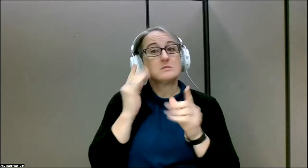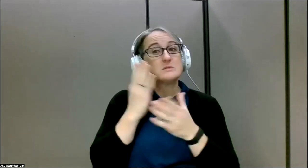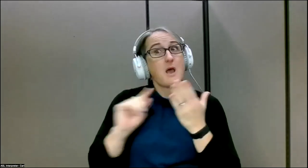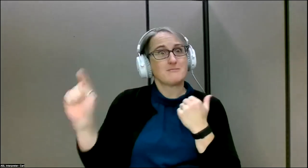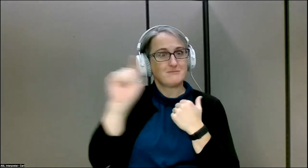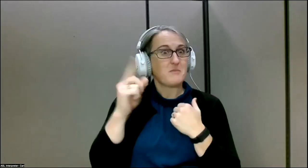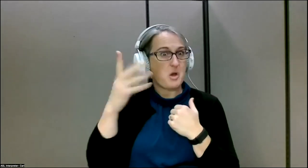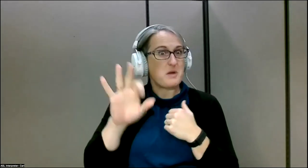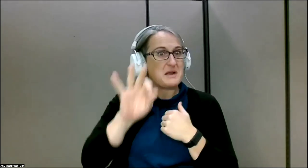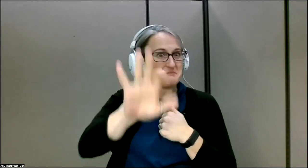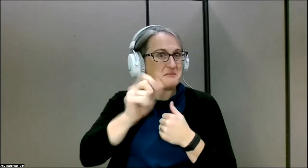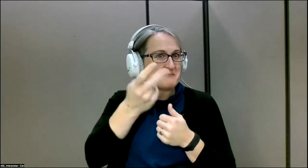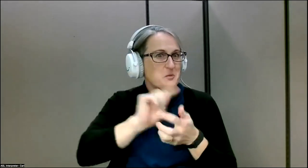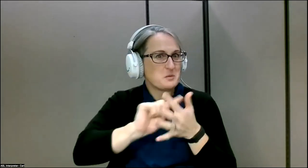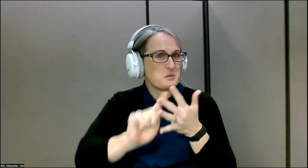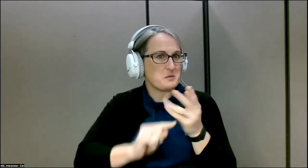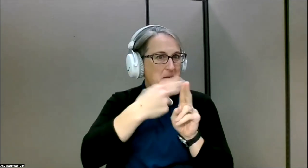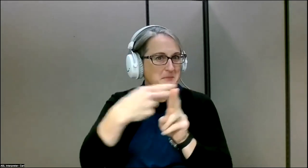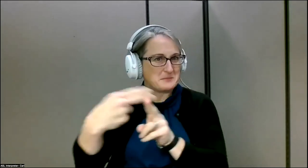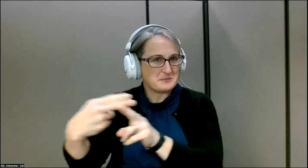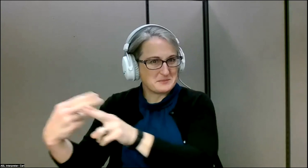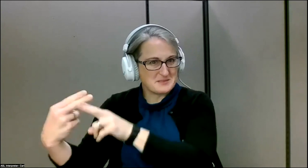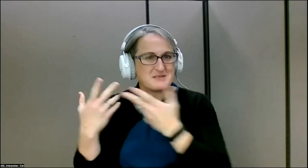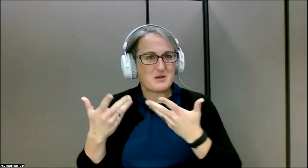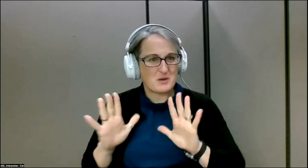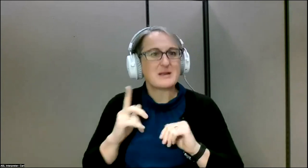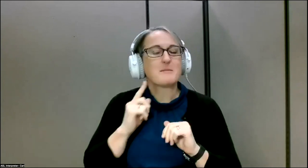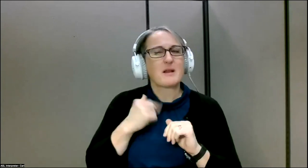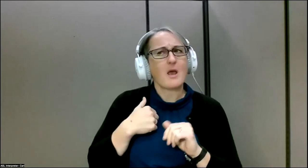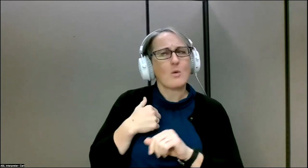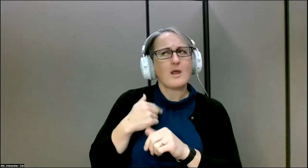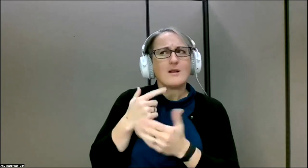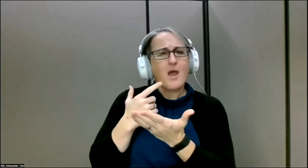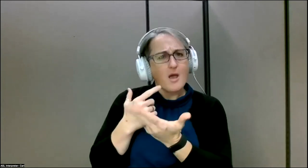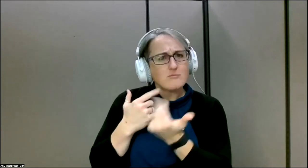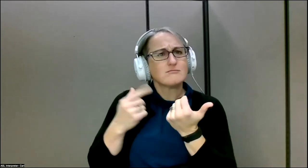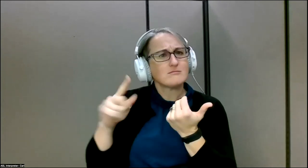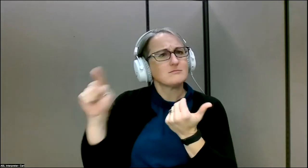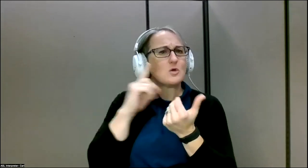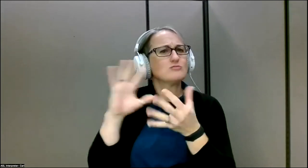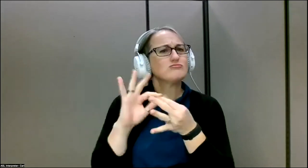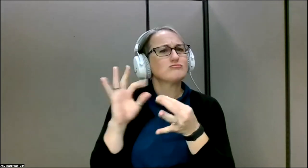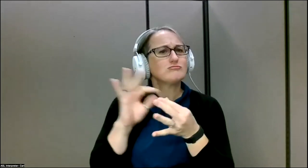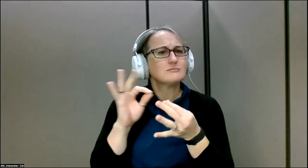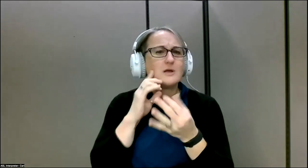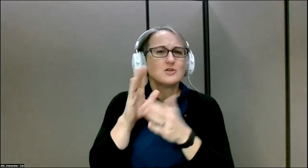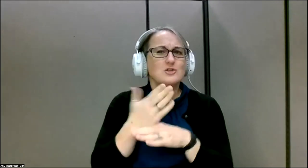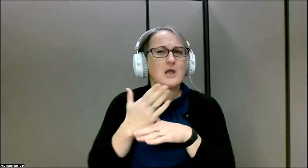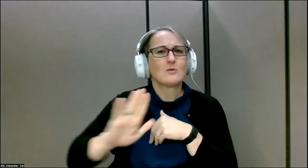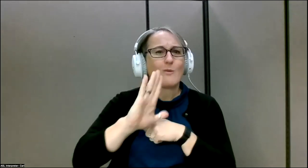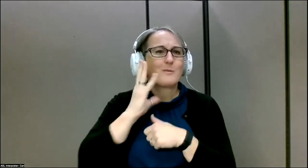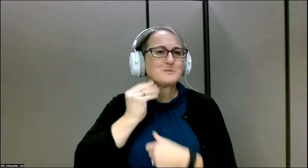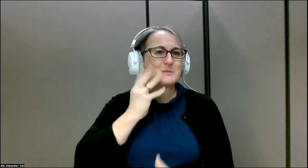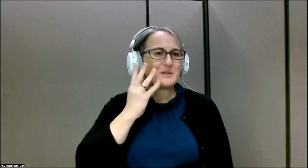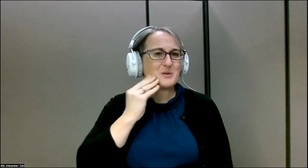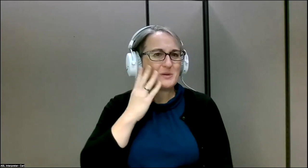answer that question, sort of. But I would invite them in their experience to share what they feel.